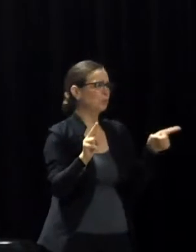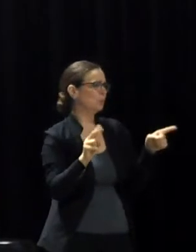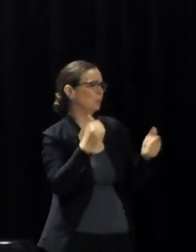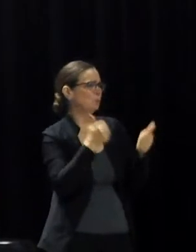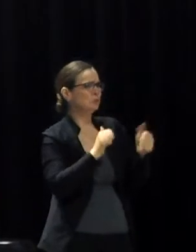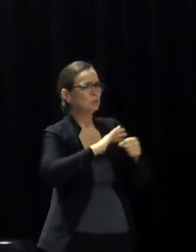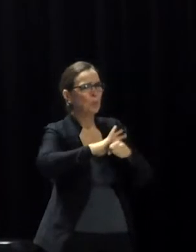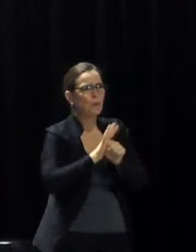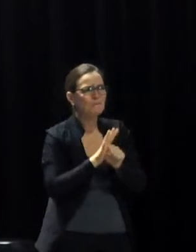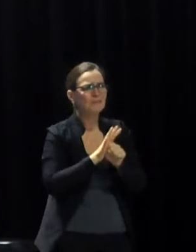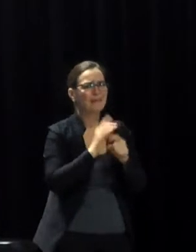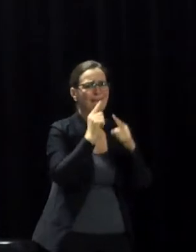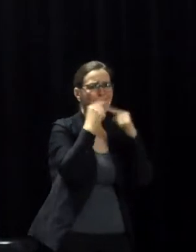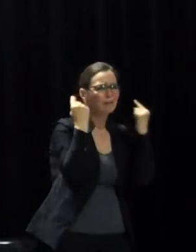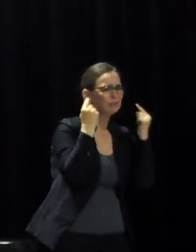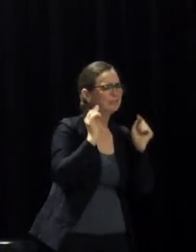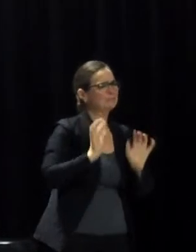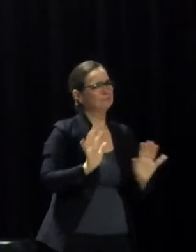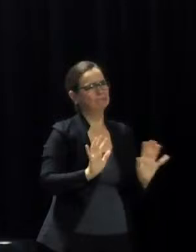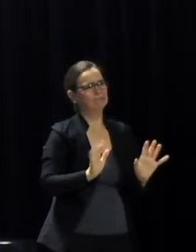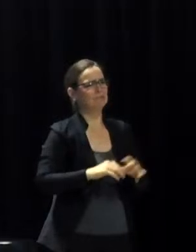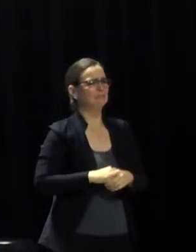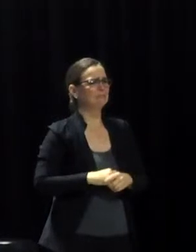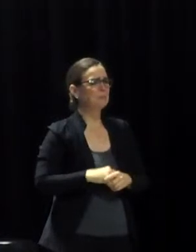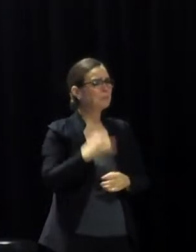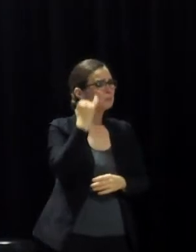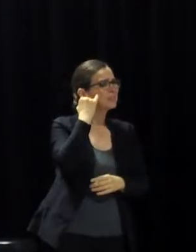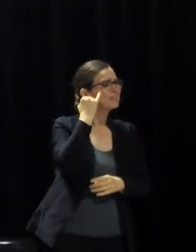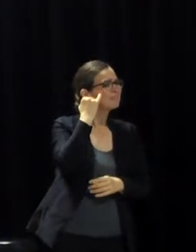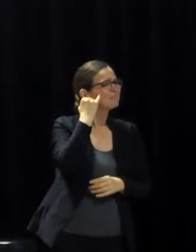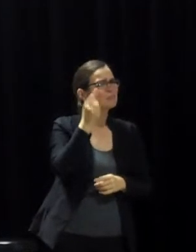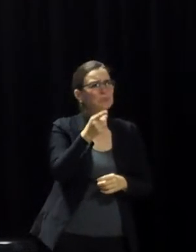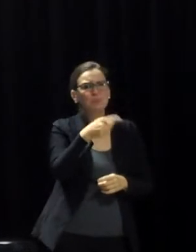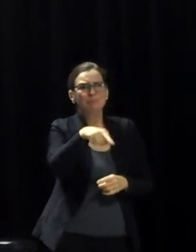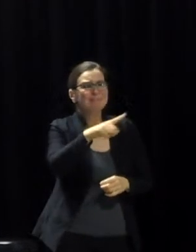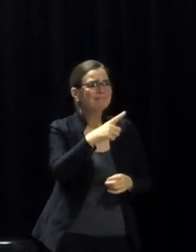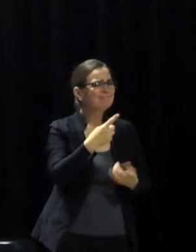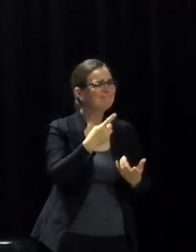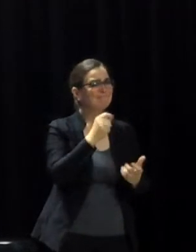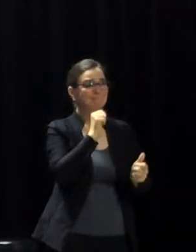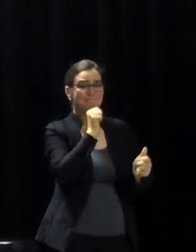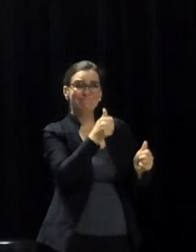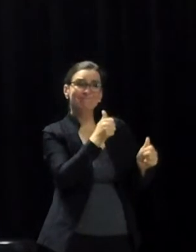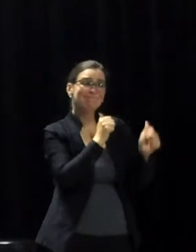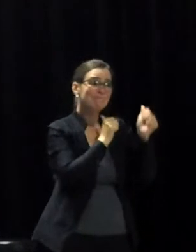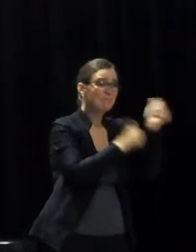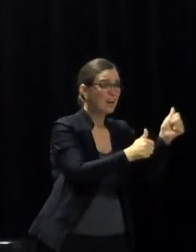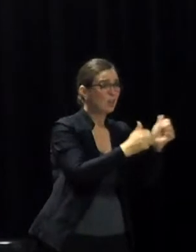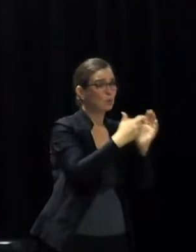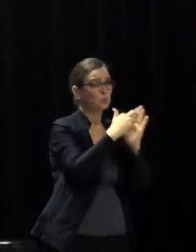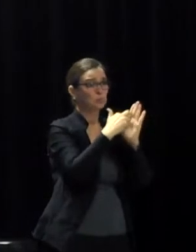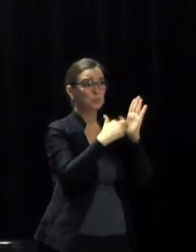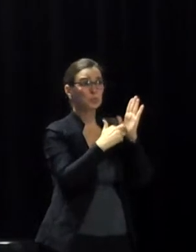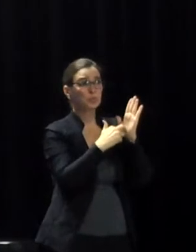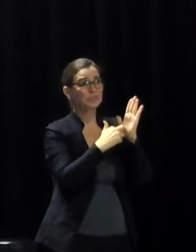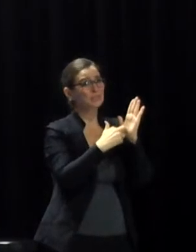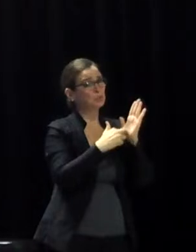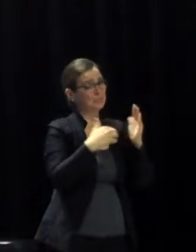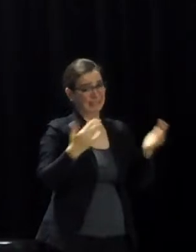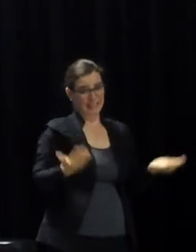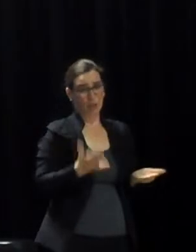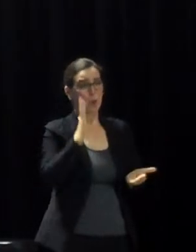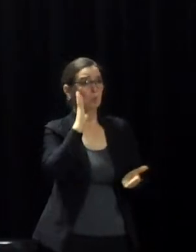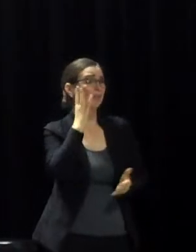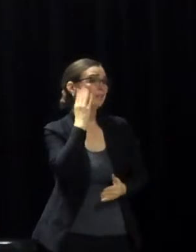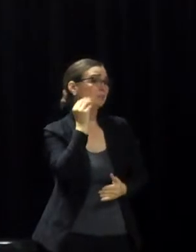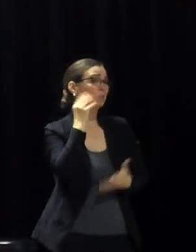think it could happen if we don't continue to be diligent. But I'm at least analyzing when I look